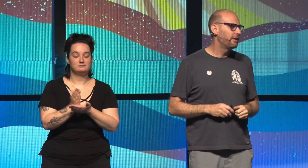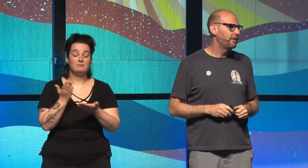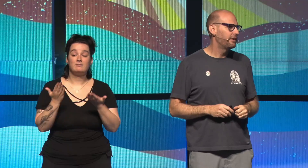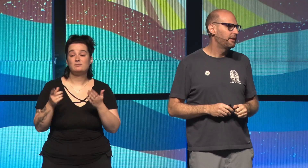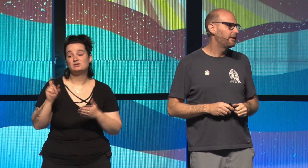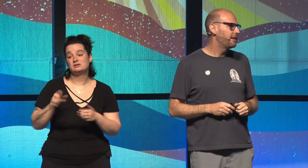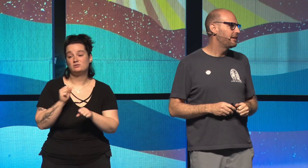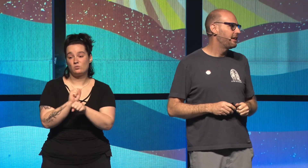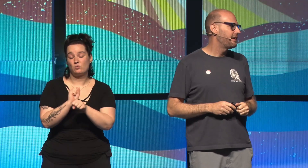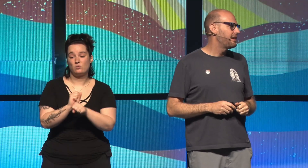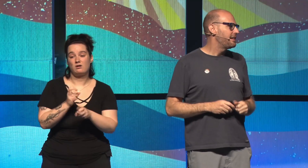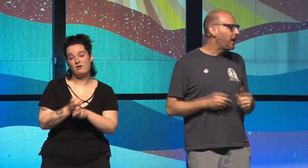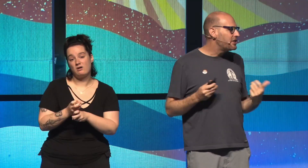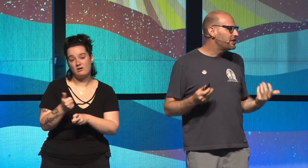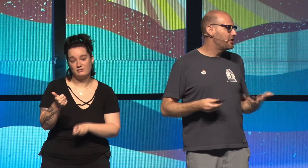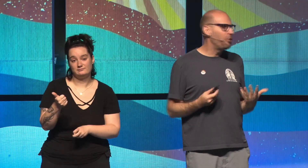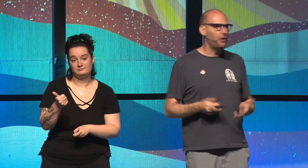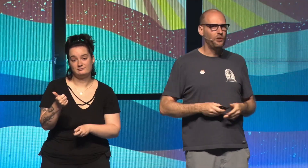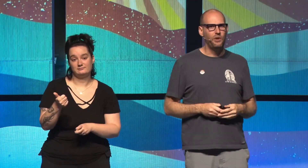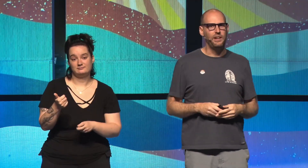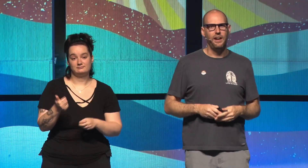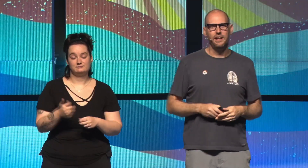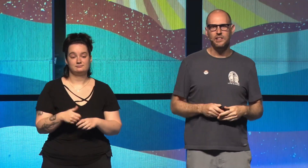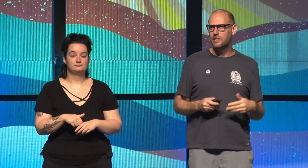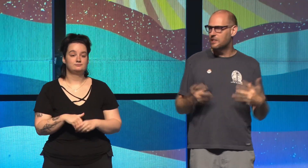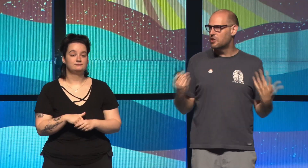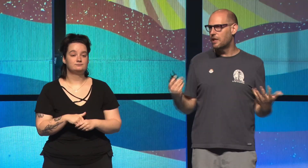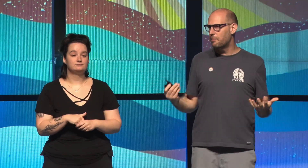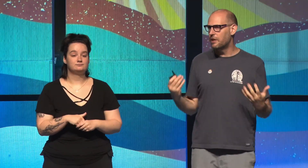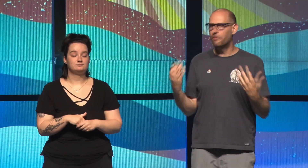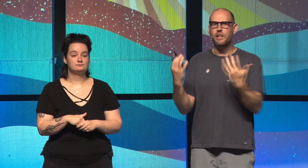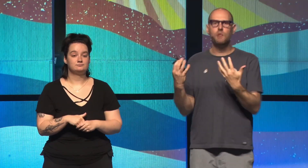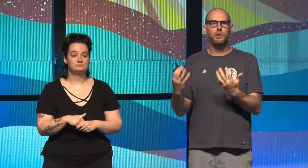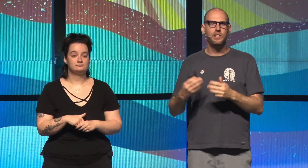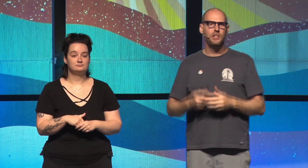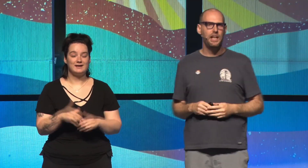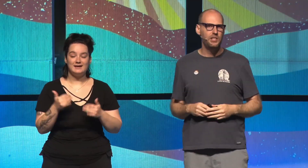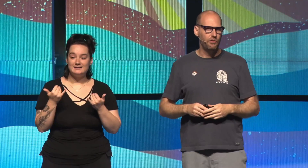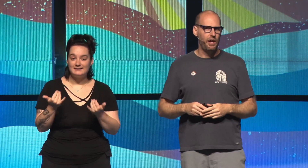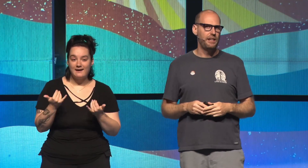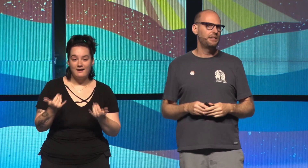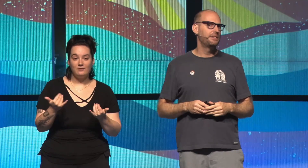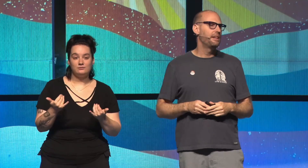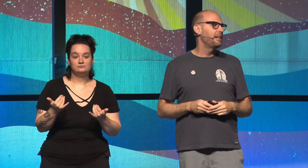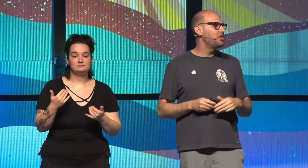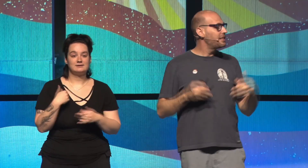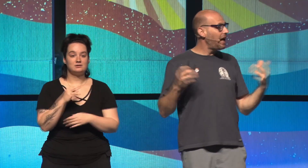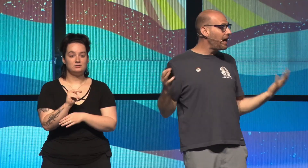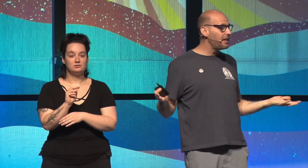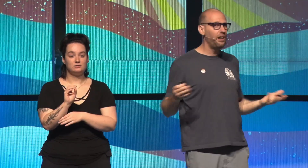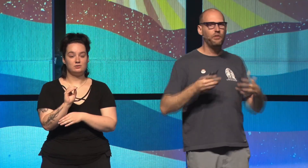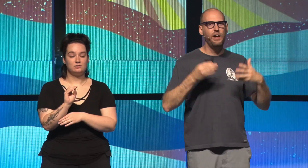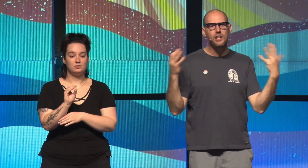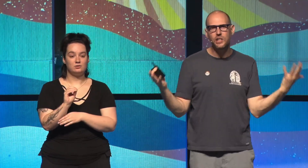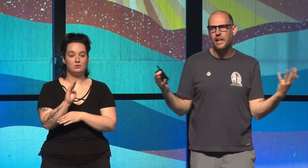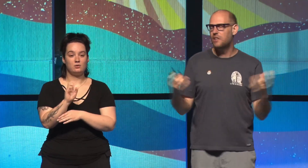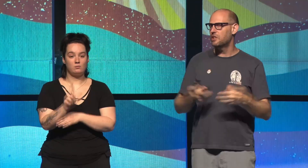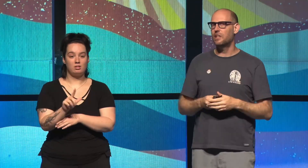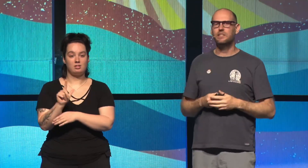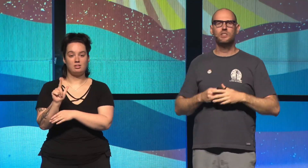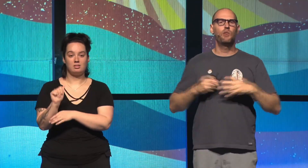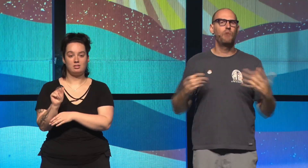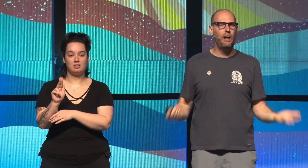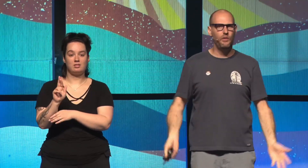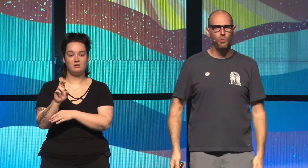harder. Now she's a Nobel laureate and she's this champion for equal education rights. And she's an icon for